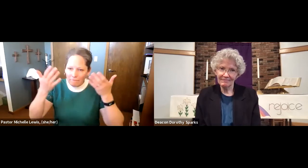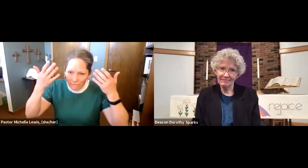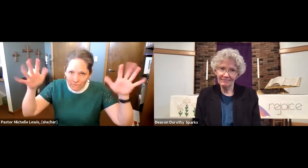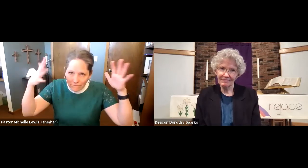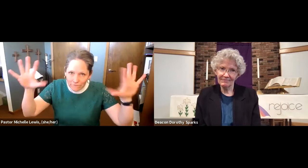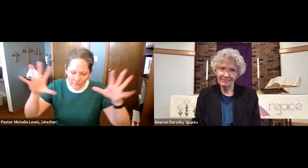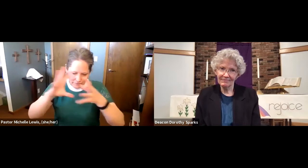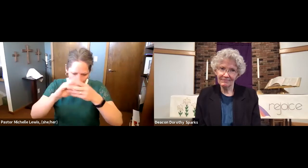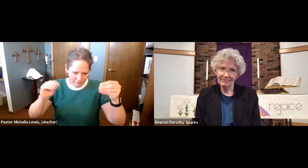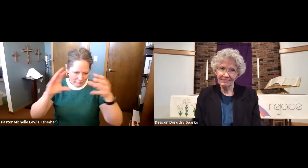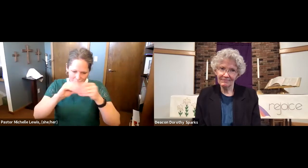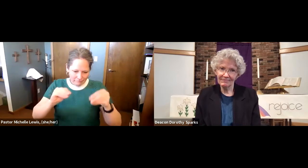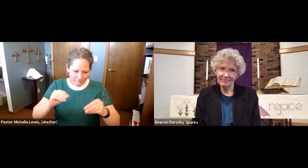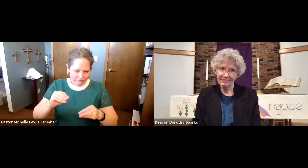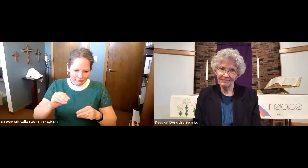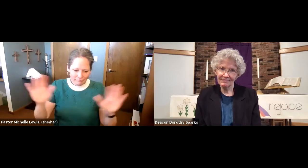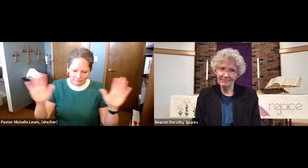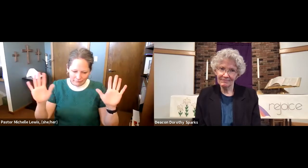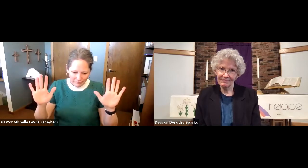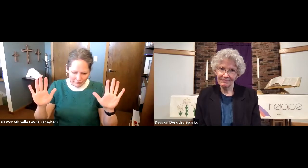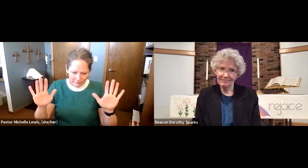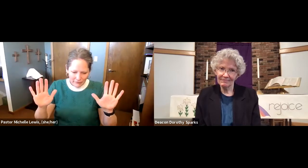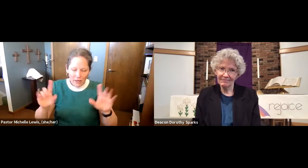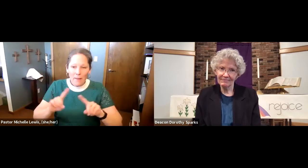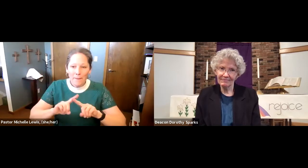And so death is not the end of the story.